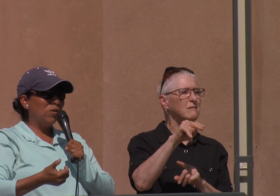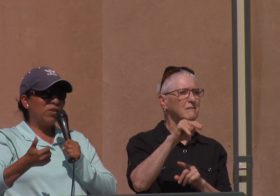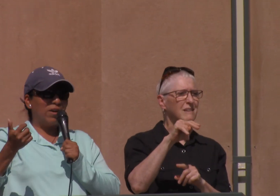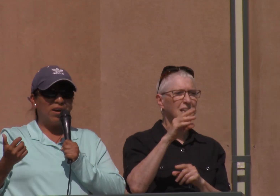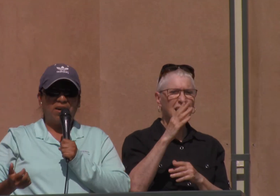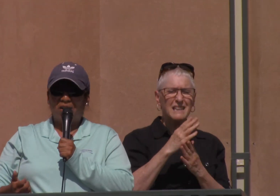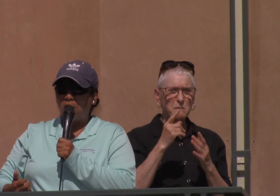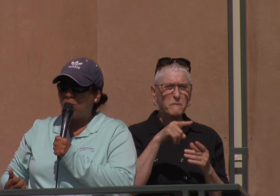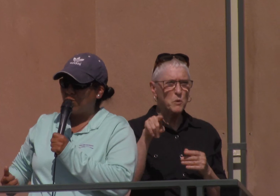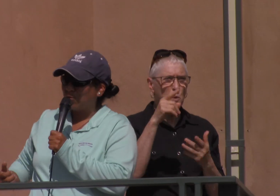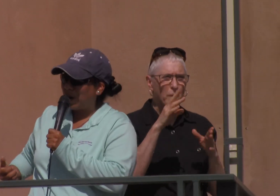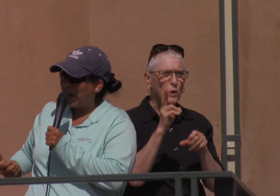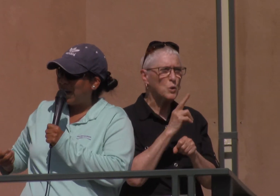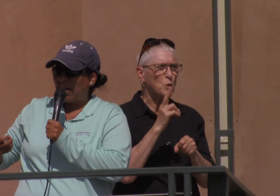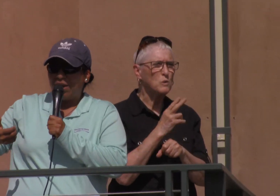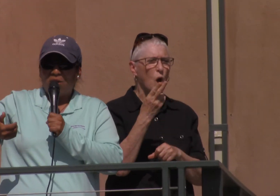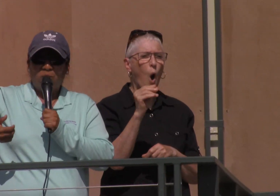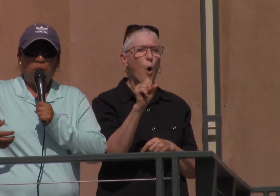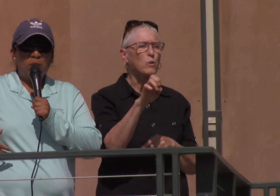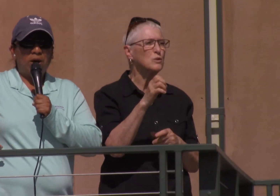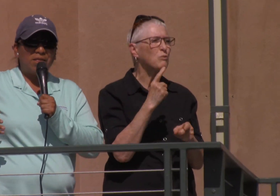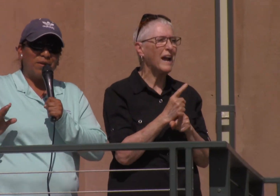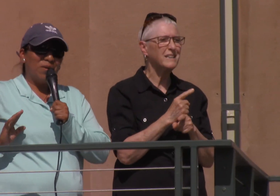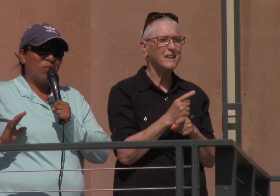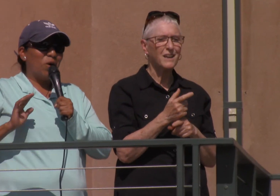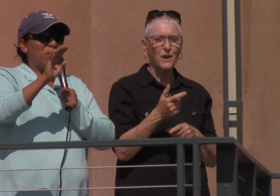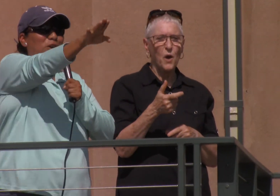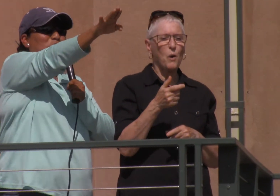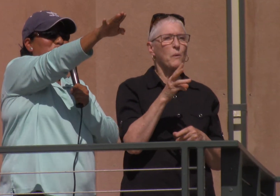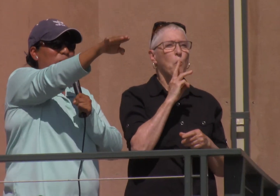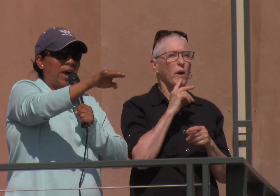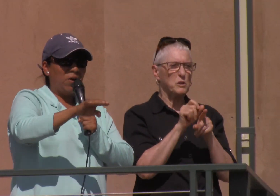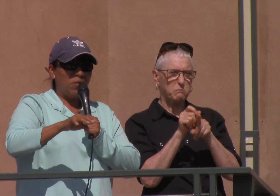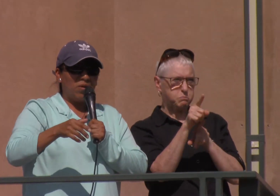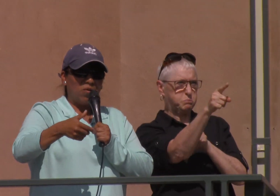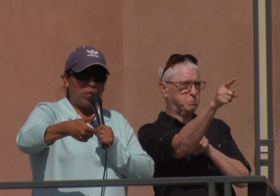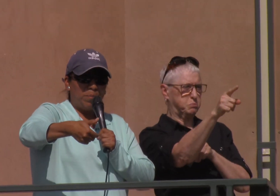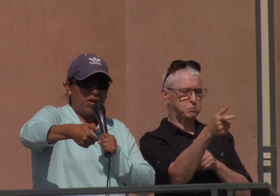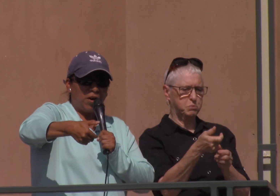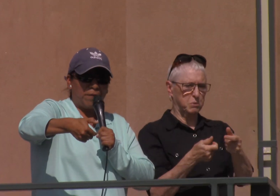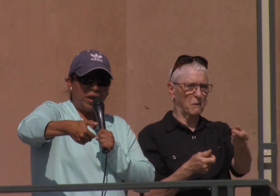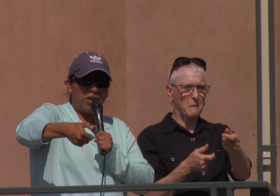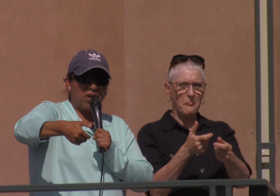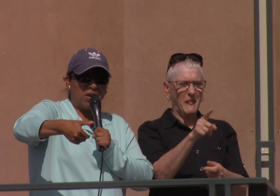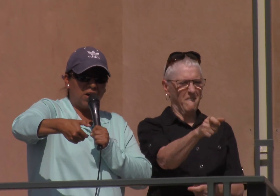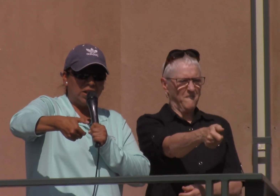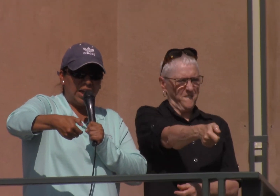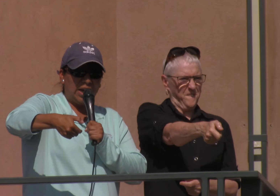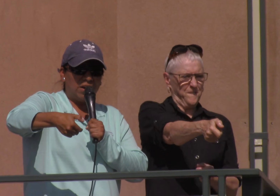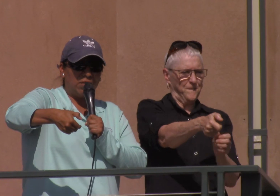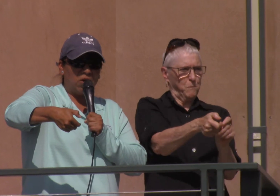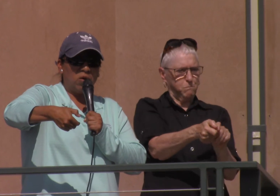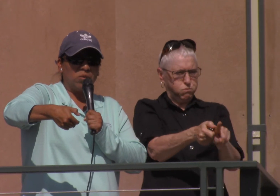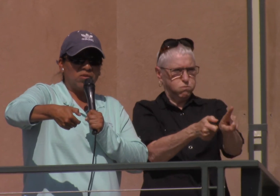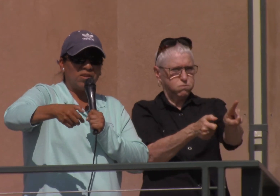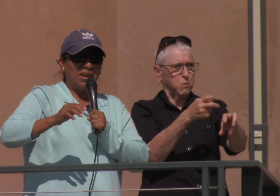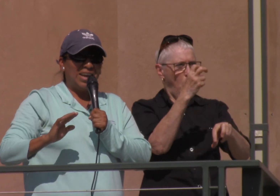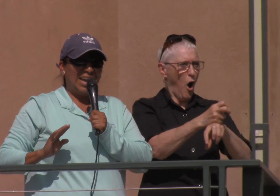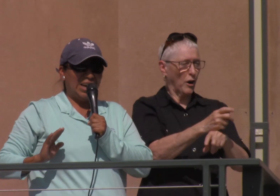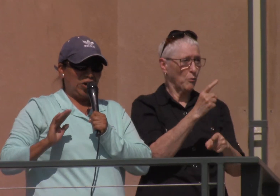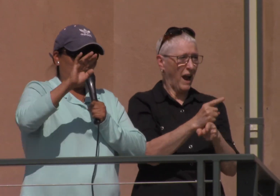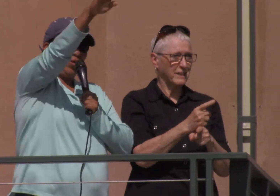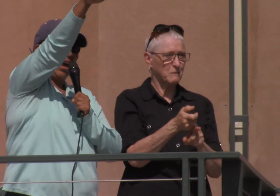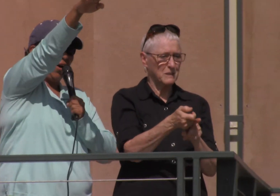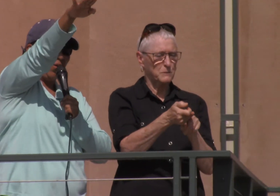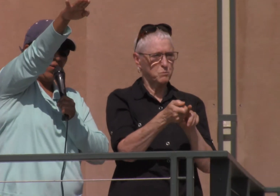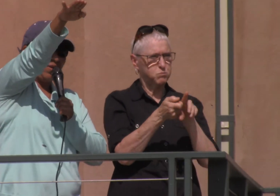have used a hose, right? When we want the water to shoot out, we put our finger on the end of the hose and